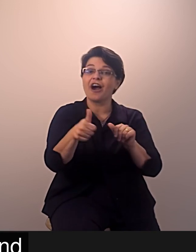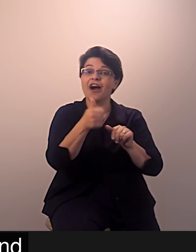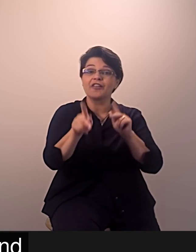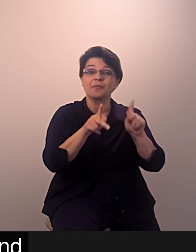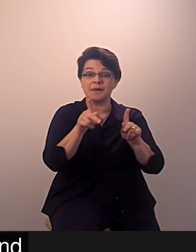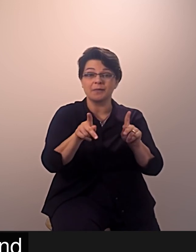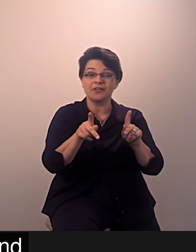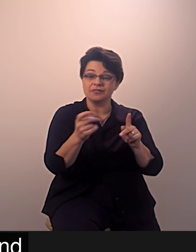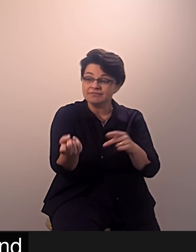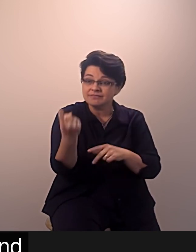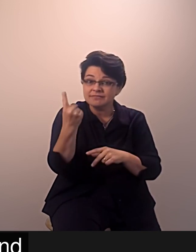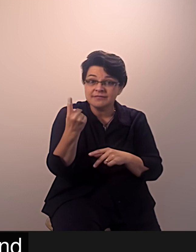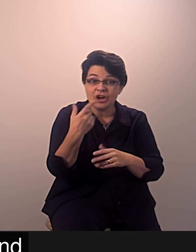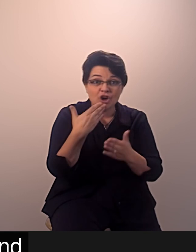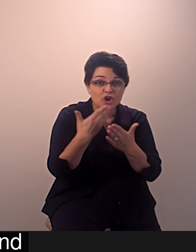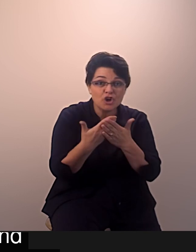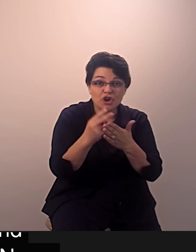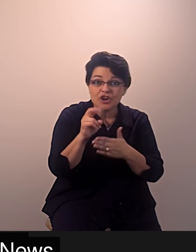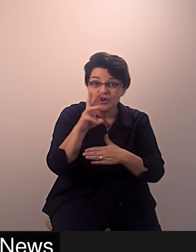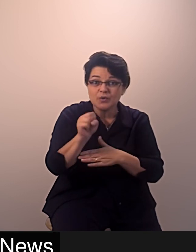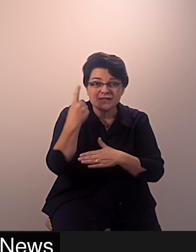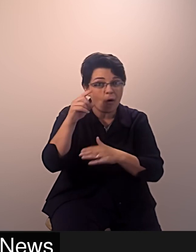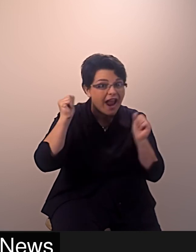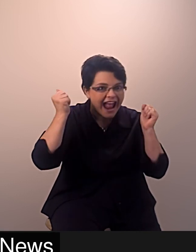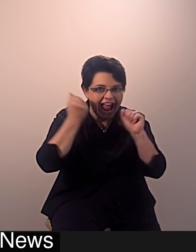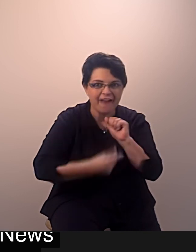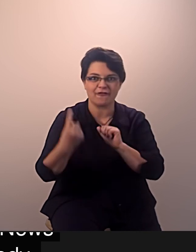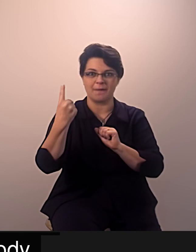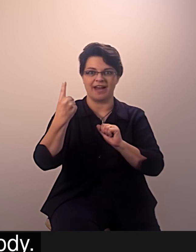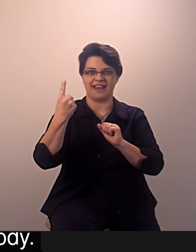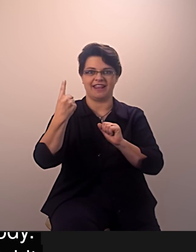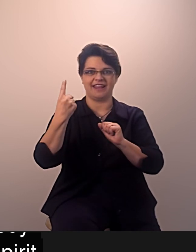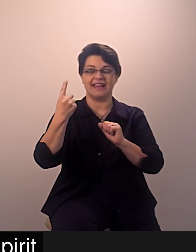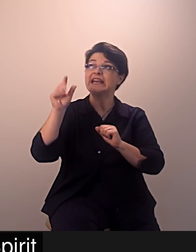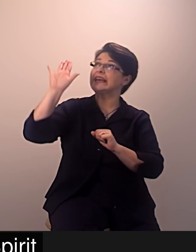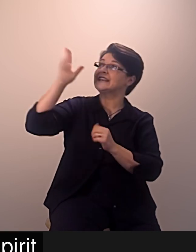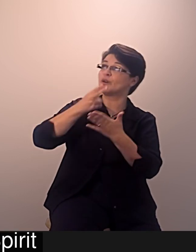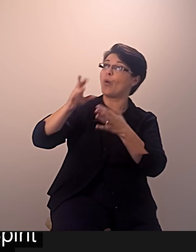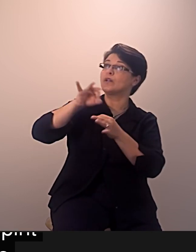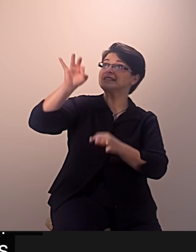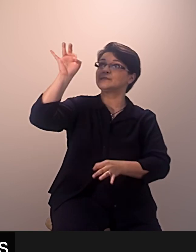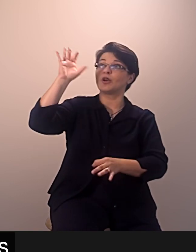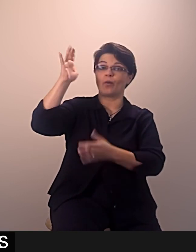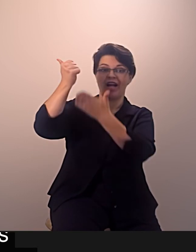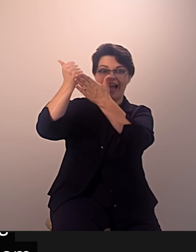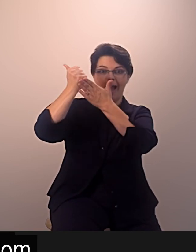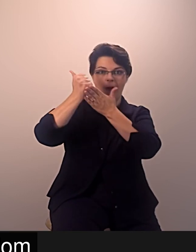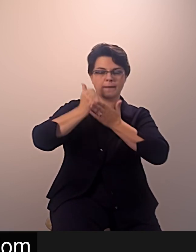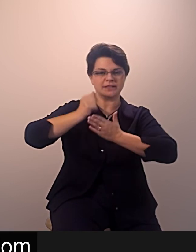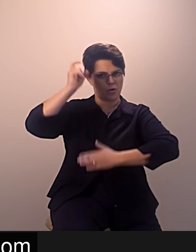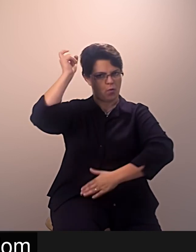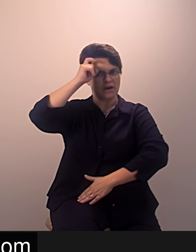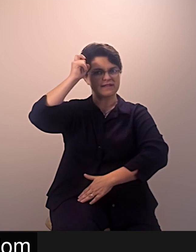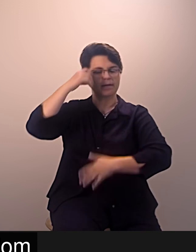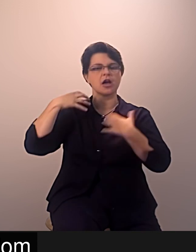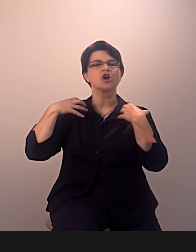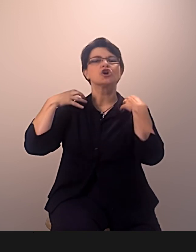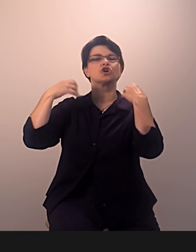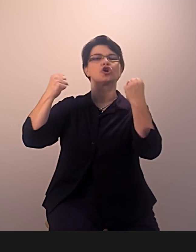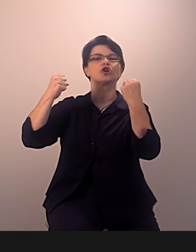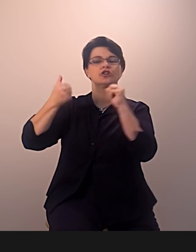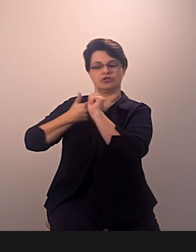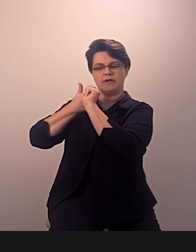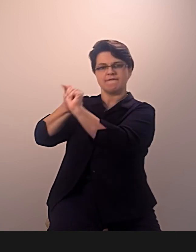is for everybody. God's Holy Spirit will help us to have wisdom and courage as we follow